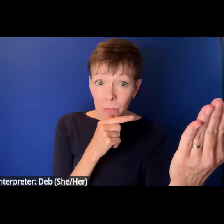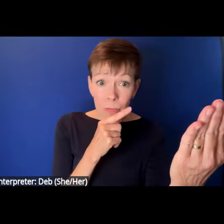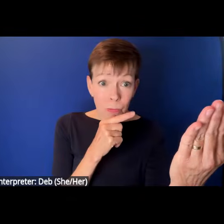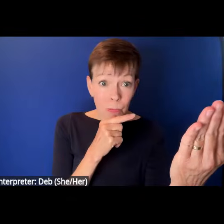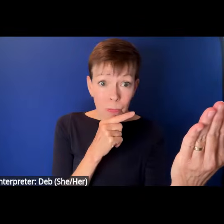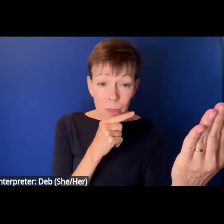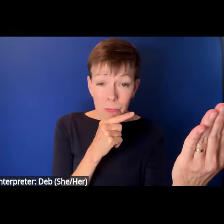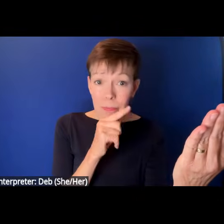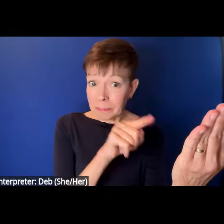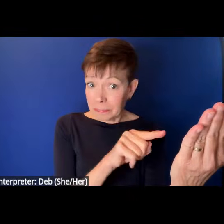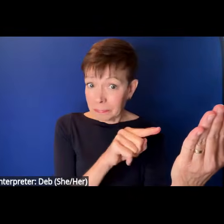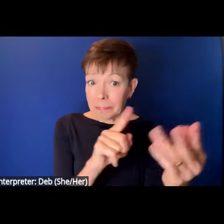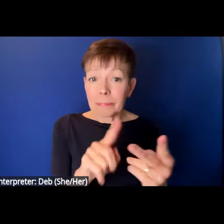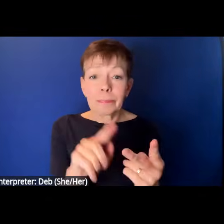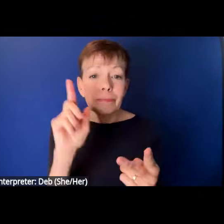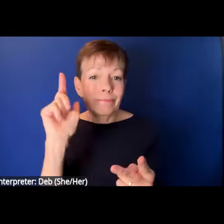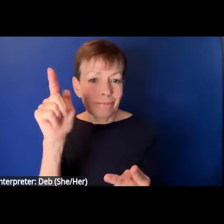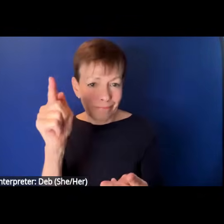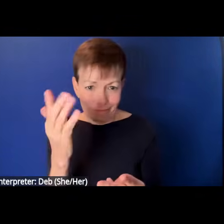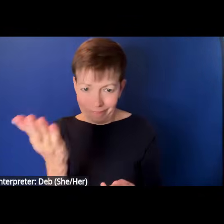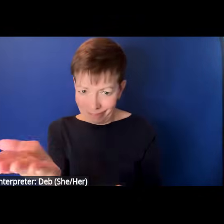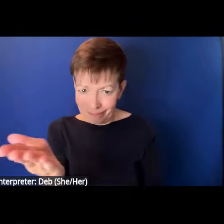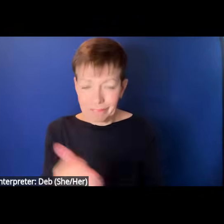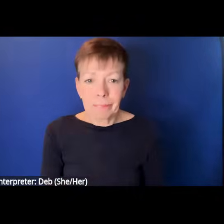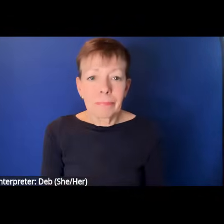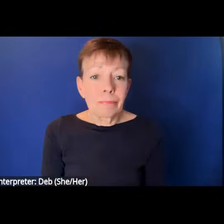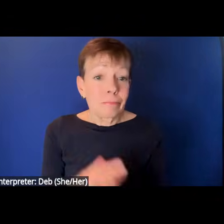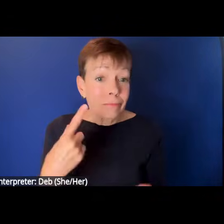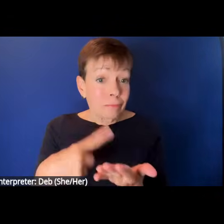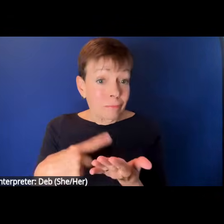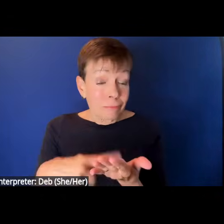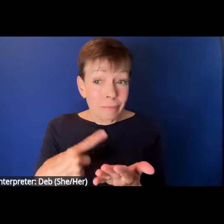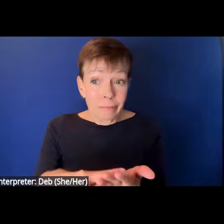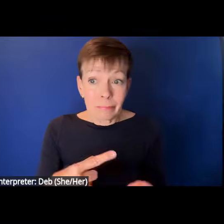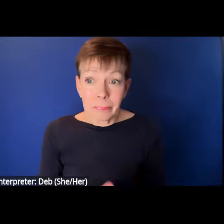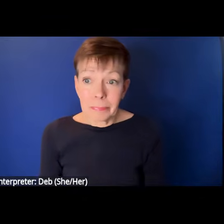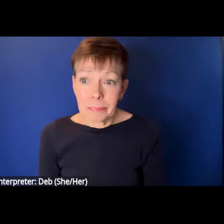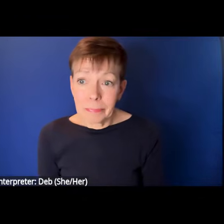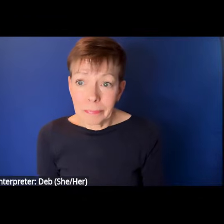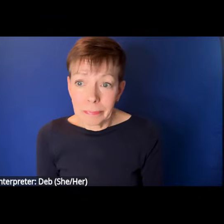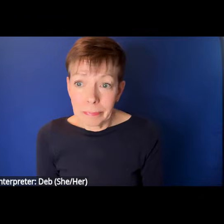Moved by trustee Byron and seconded by trustee Carmichael. Any discussion?